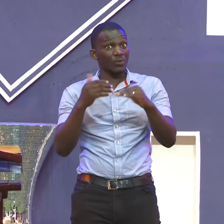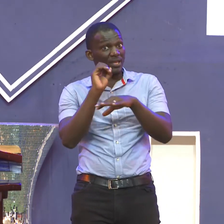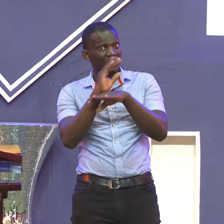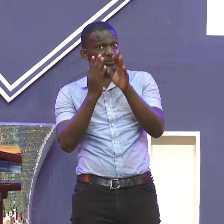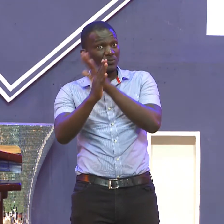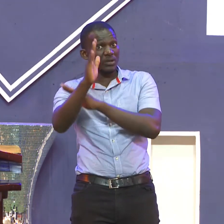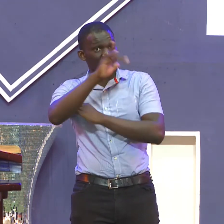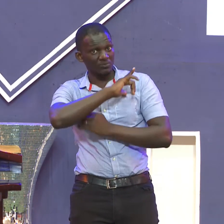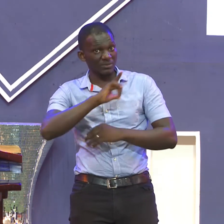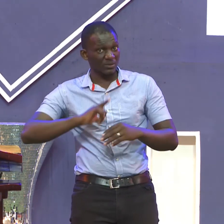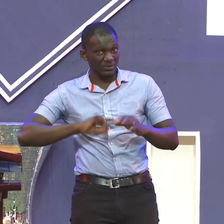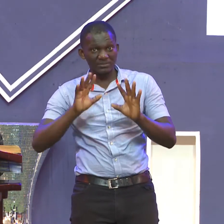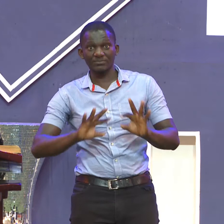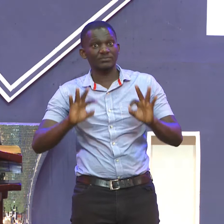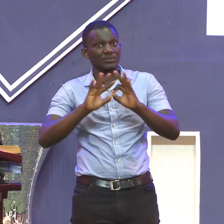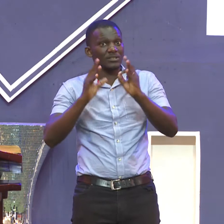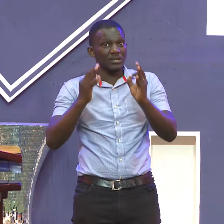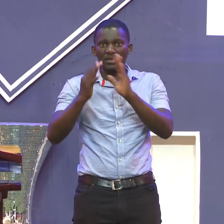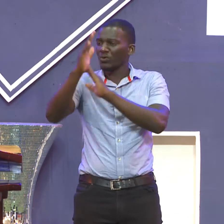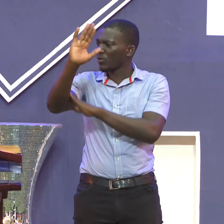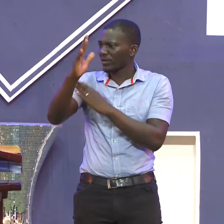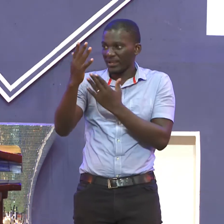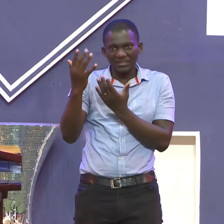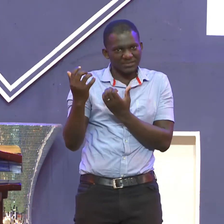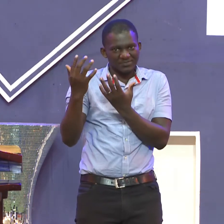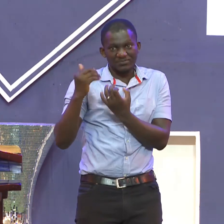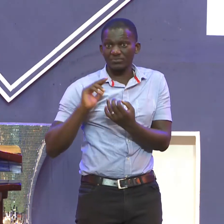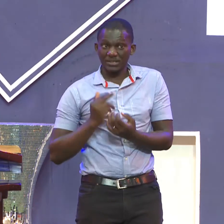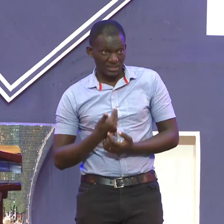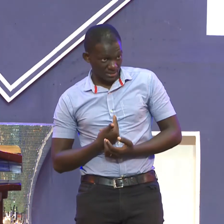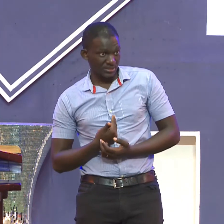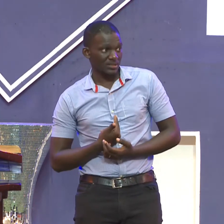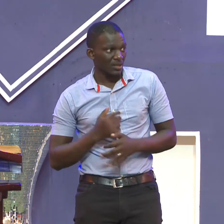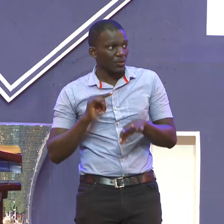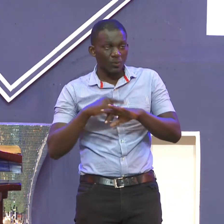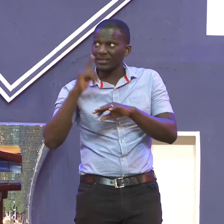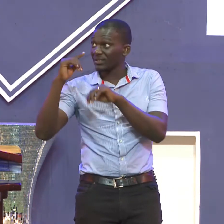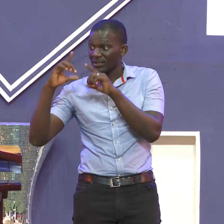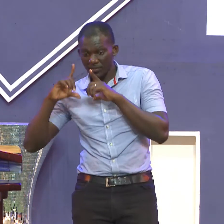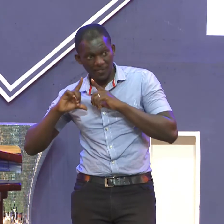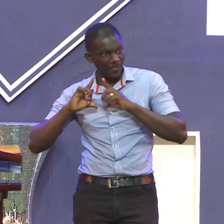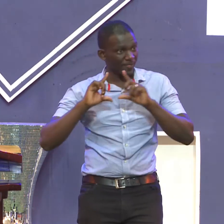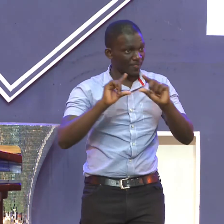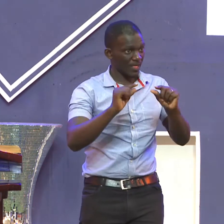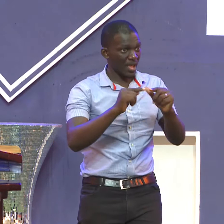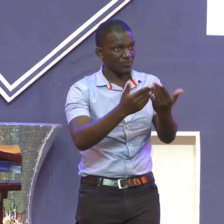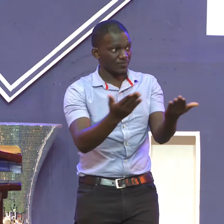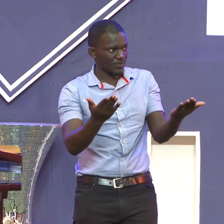counsel of the Lord is such an important thing. And the Lord expects us that if he speaks to